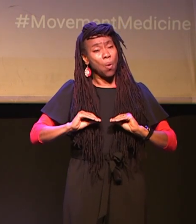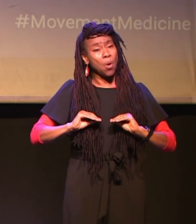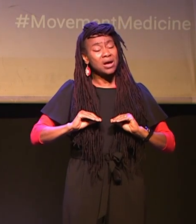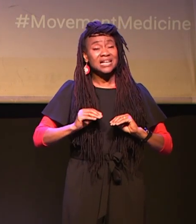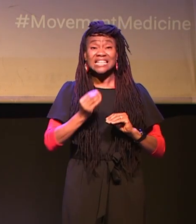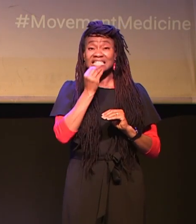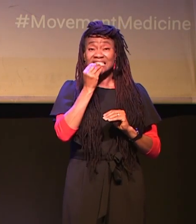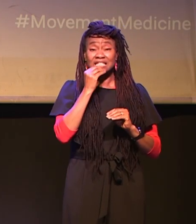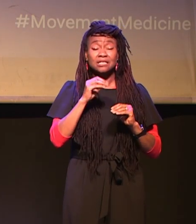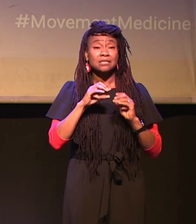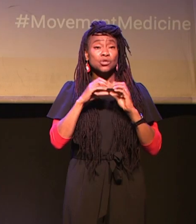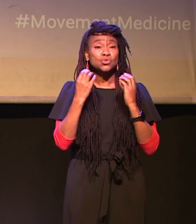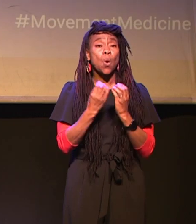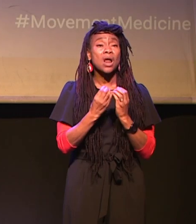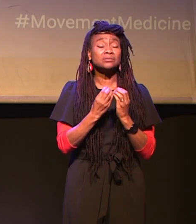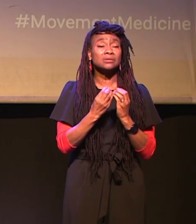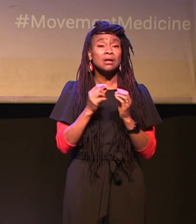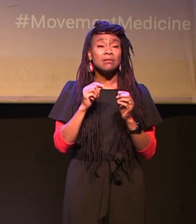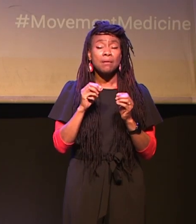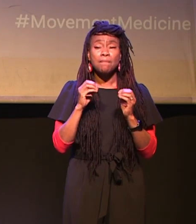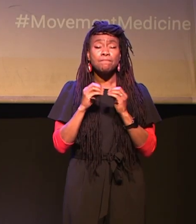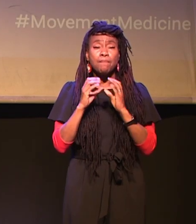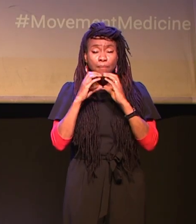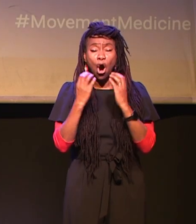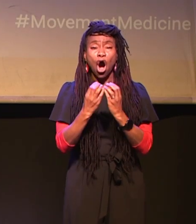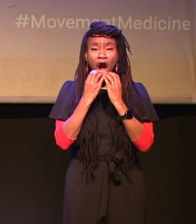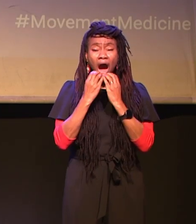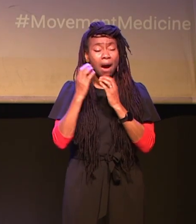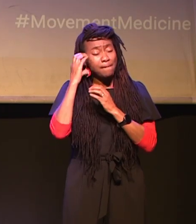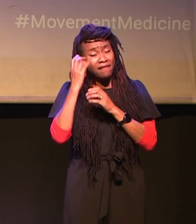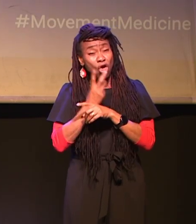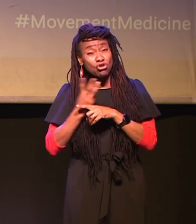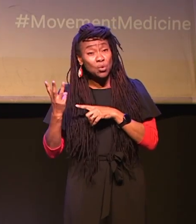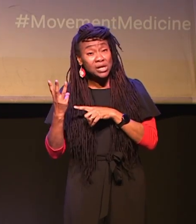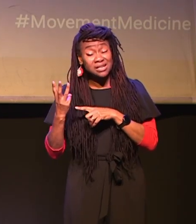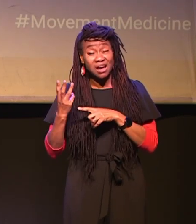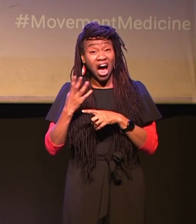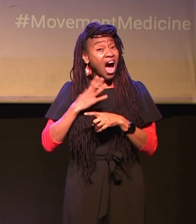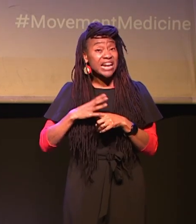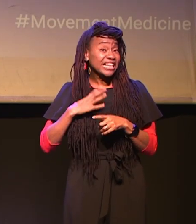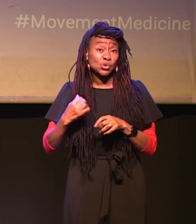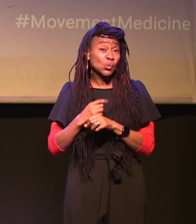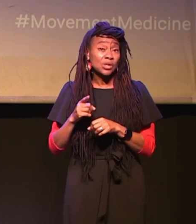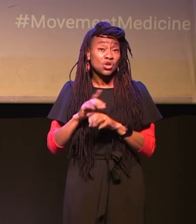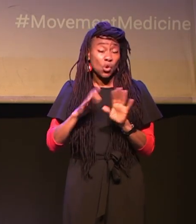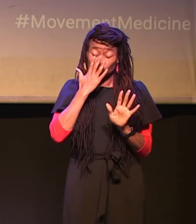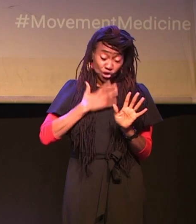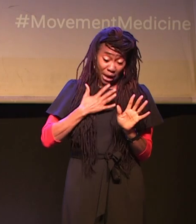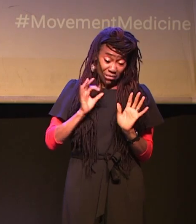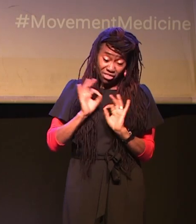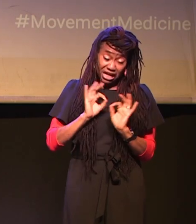and burgers in bed for like 3 weeks straight. Like these are the things I needed to do. And like no shade, no shame, like do what supports